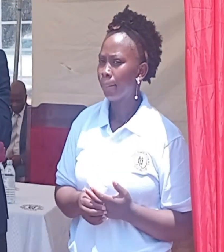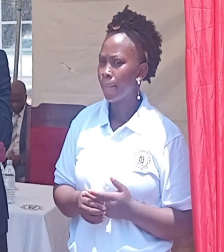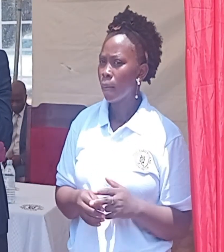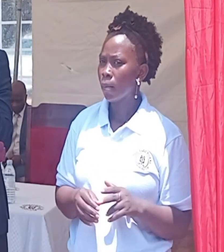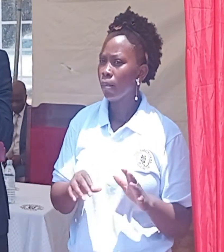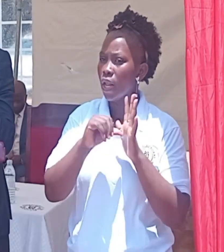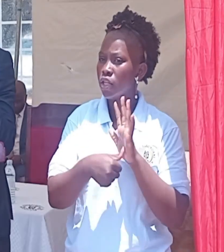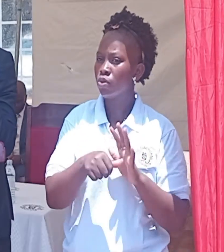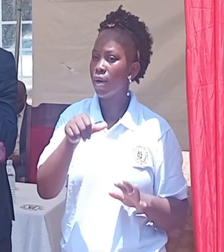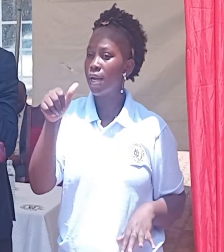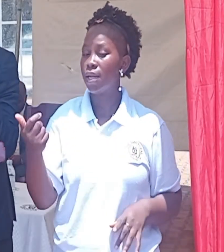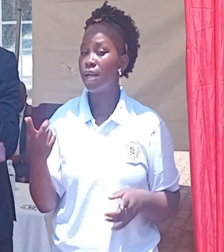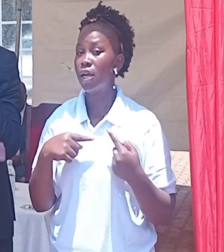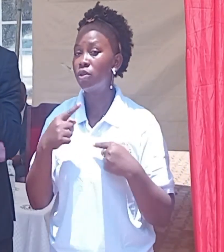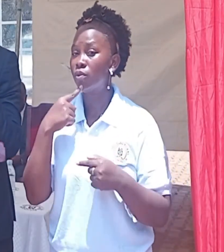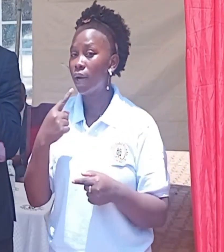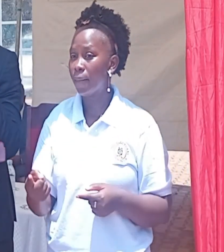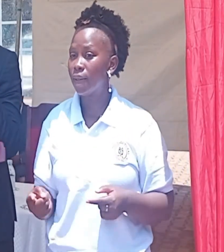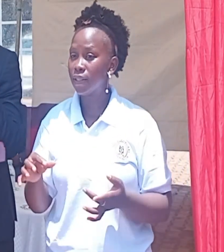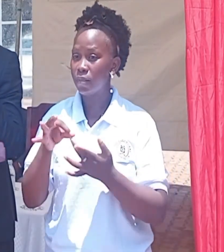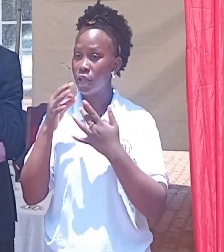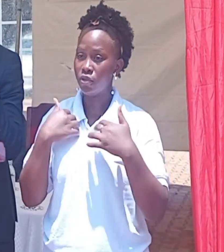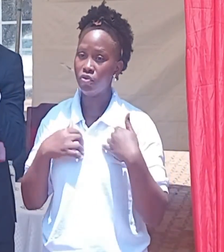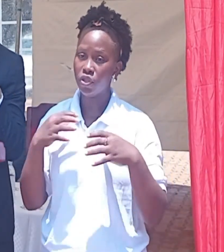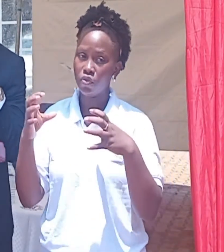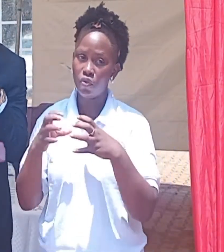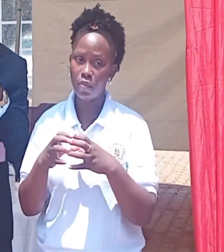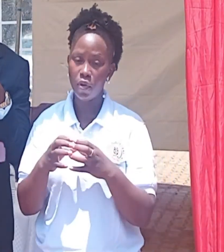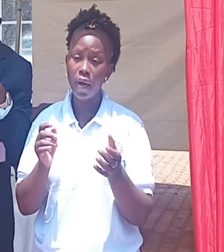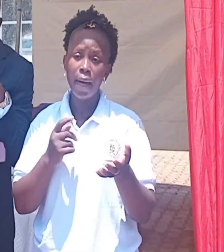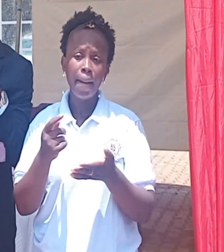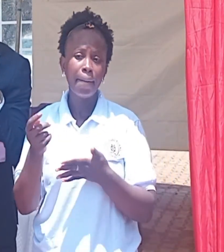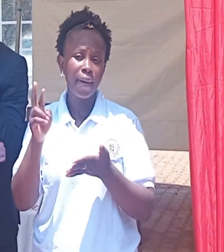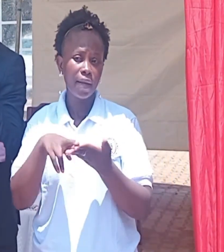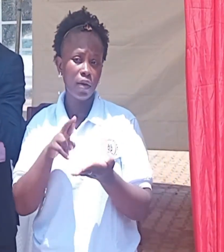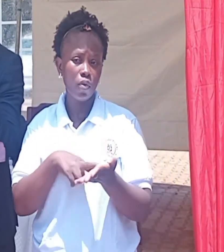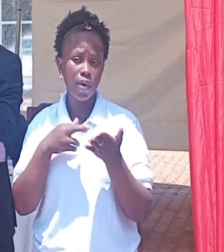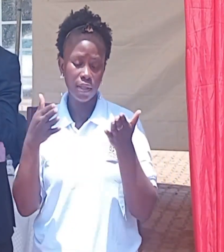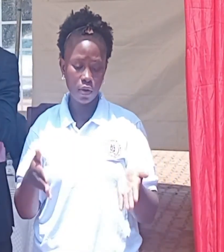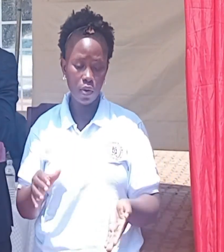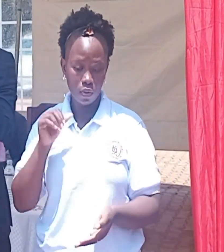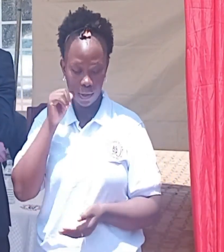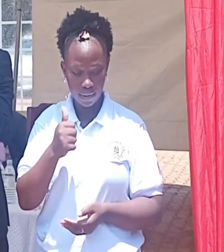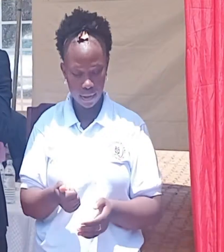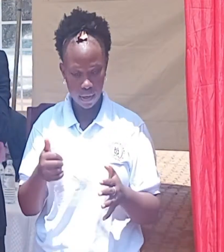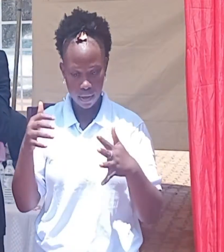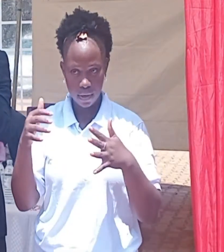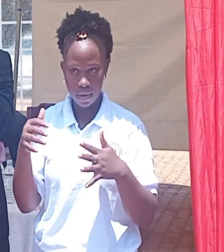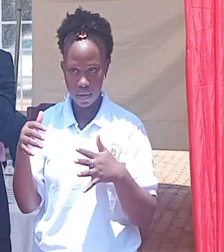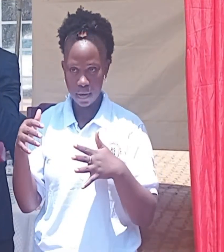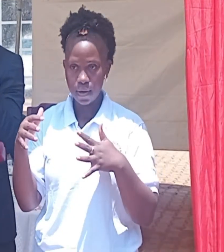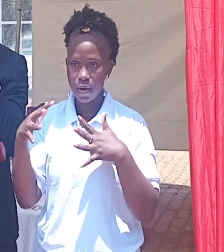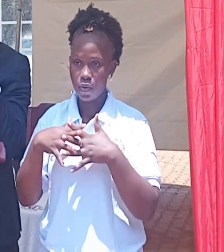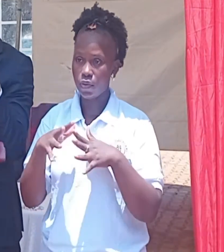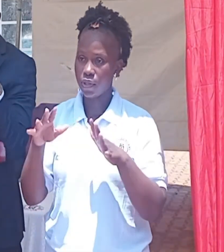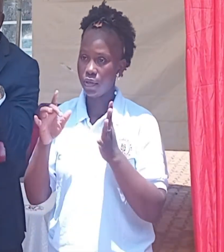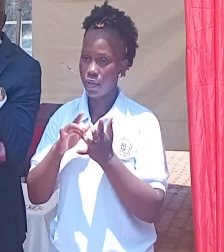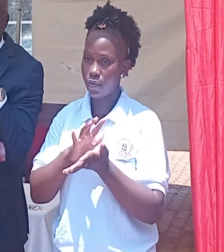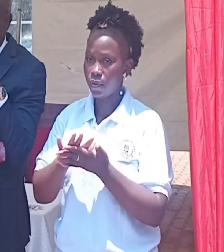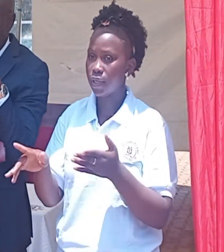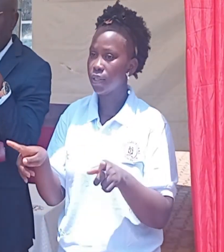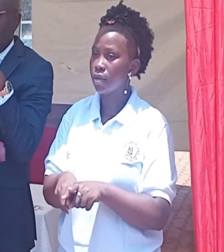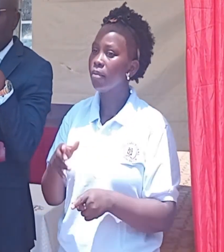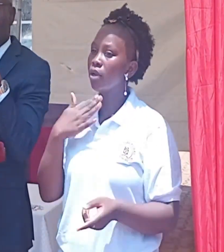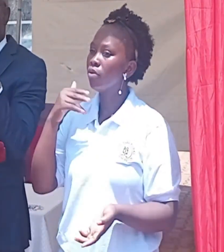Ensonga endala tugambye nti aba special interest groups bagenda okwewandikisa wano olunaku lw'enkya olunaku lwokusatu. Nabo balina okukakasa nti